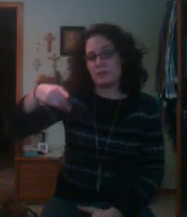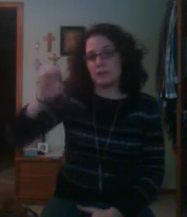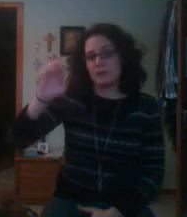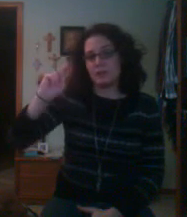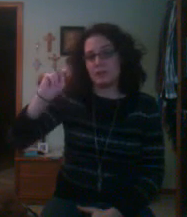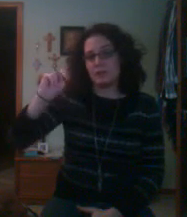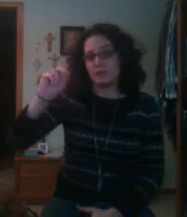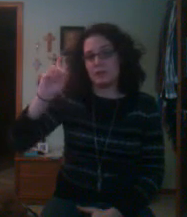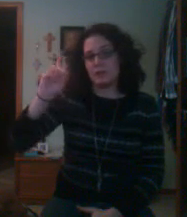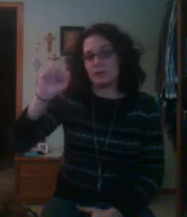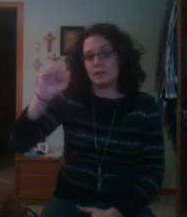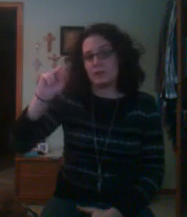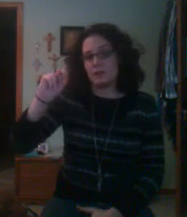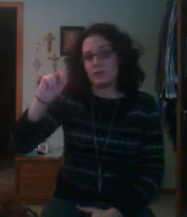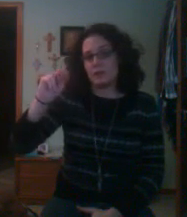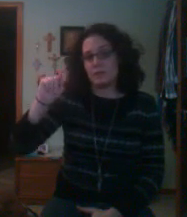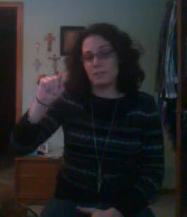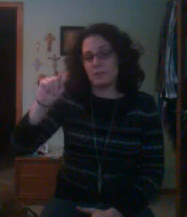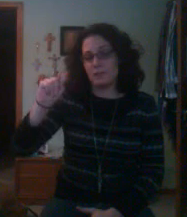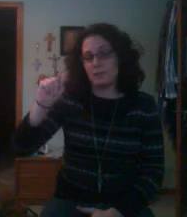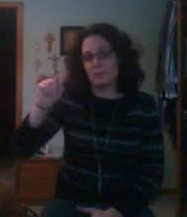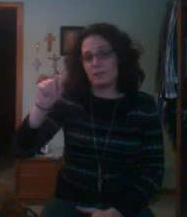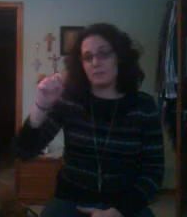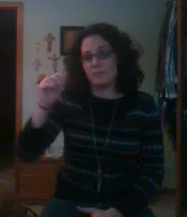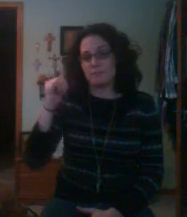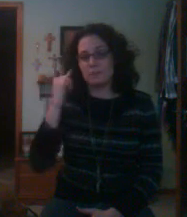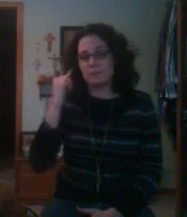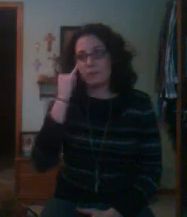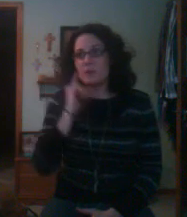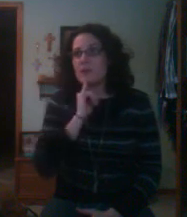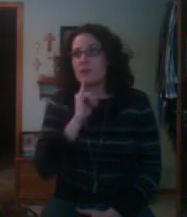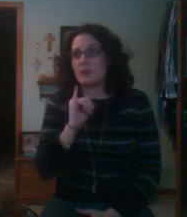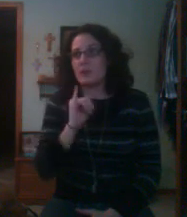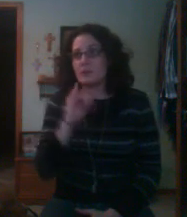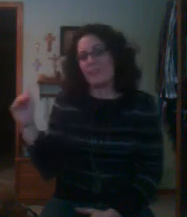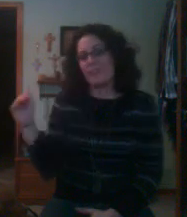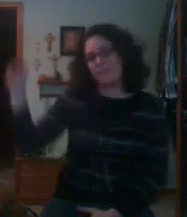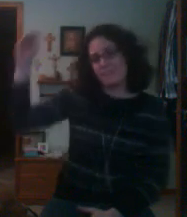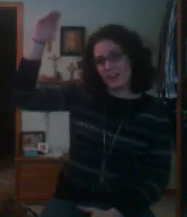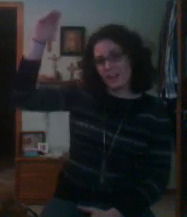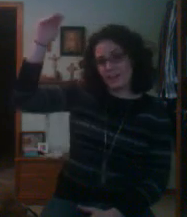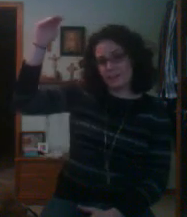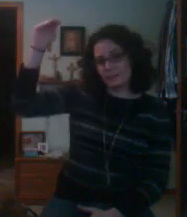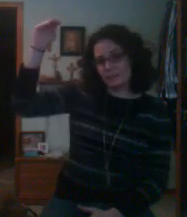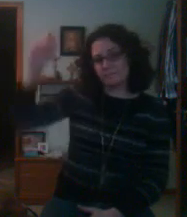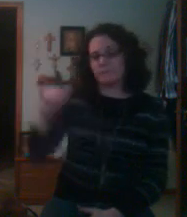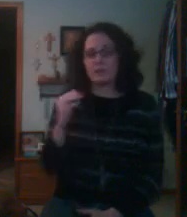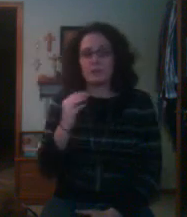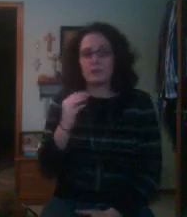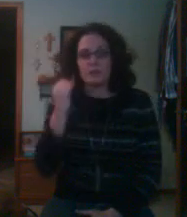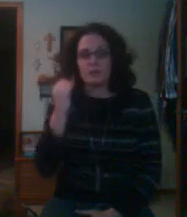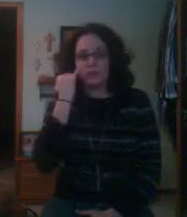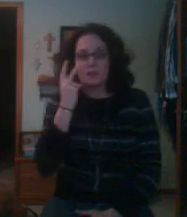either have miracle grow or not miracle grow. We're going to see how tall the corn gets over a period of time. So that would be our